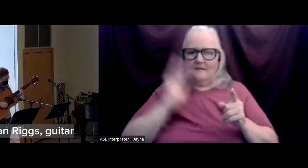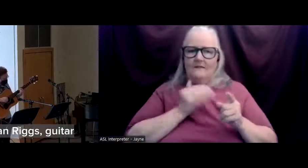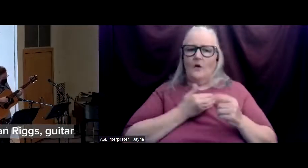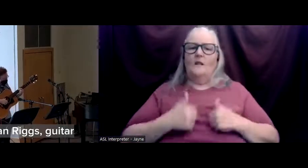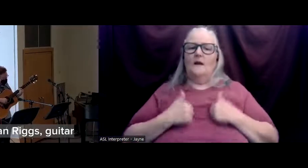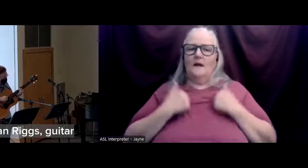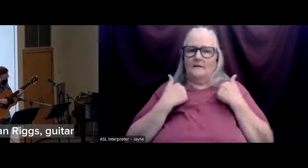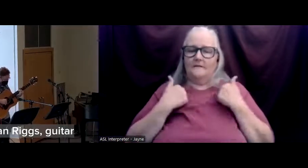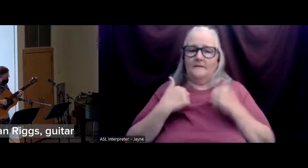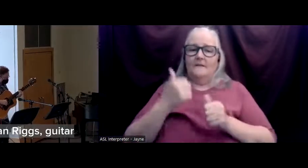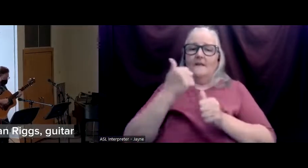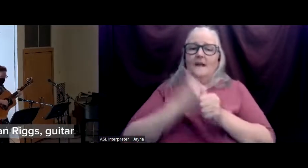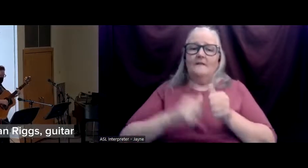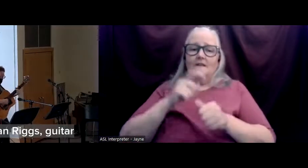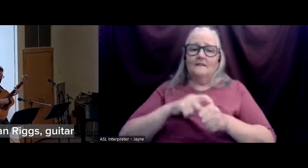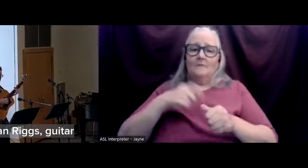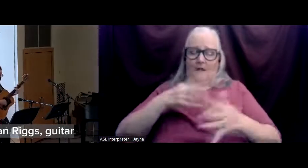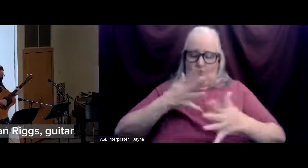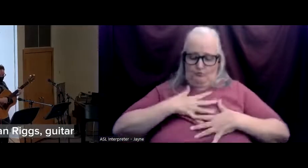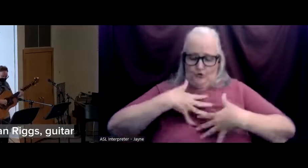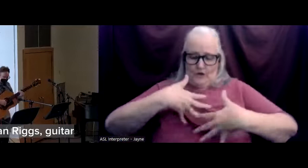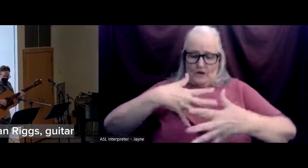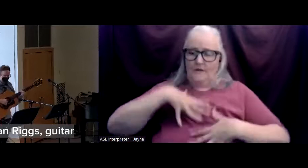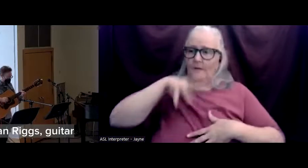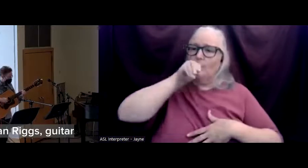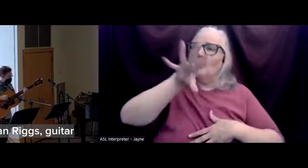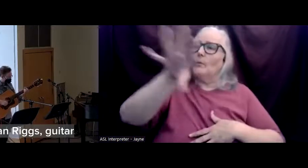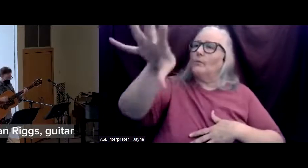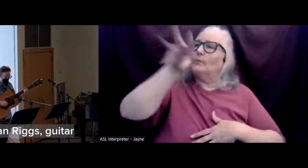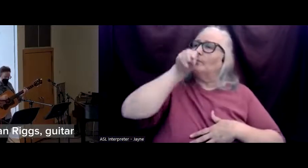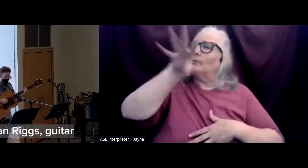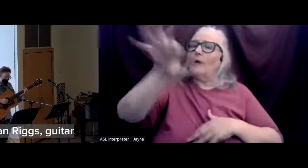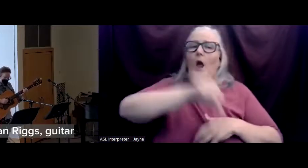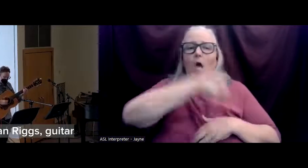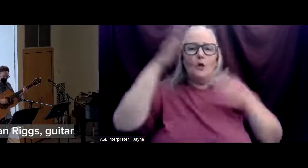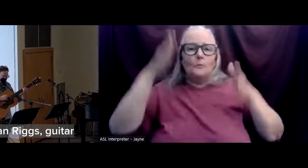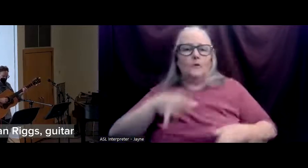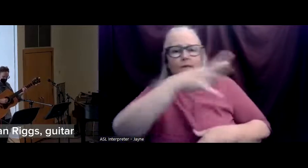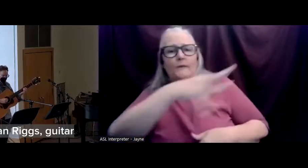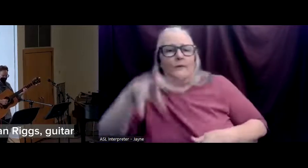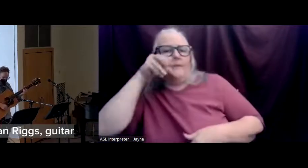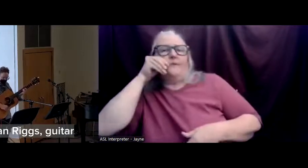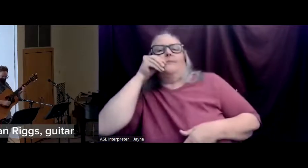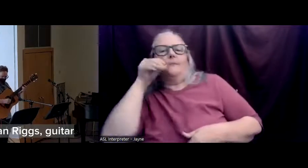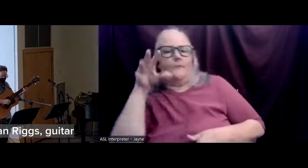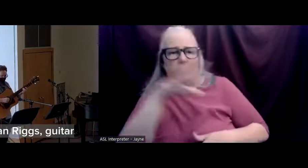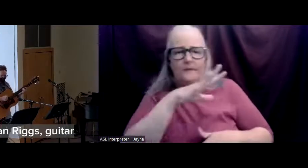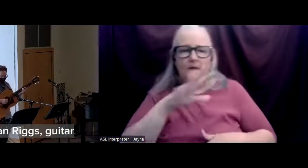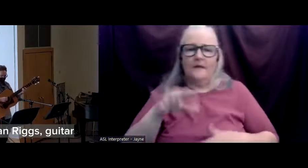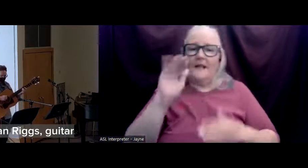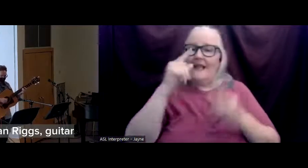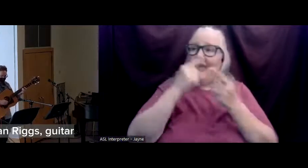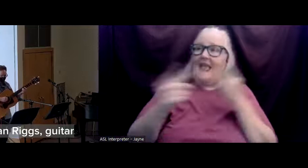Each breath is recycled from someone else's lungs. Our enemies are the very air in